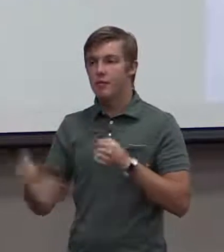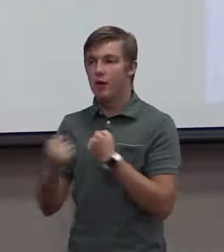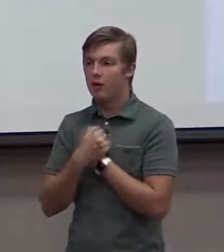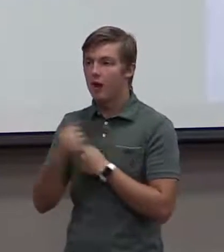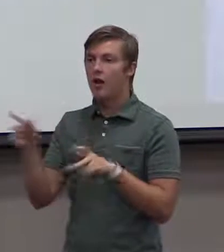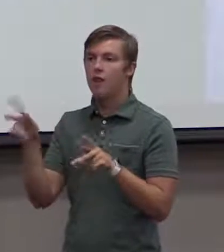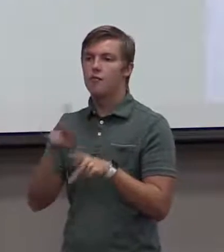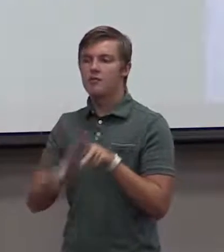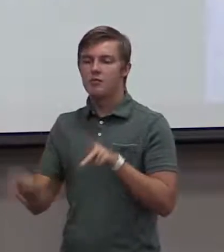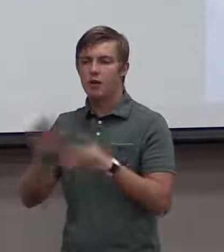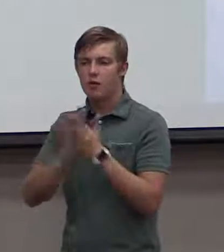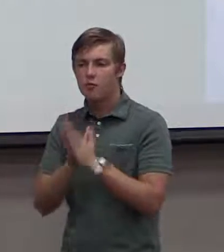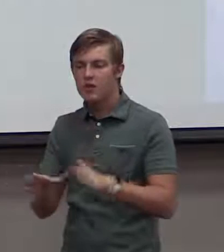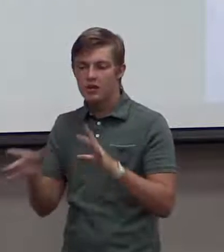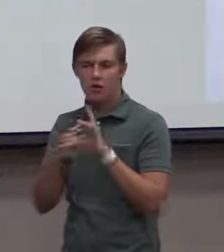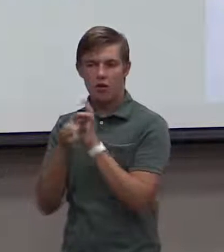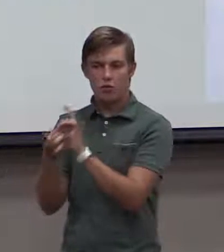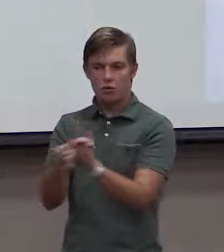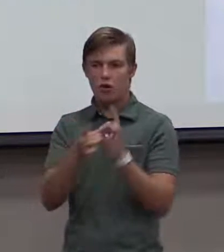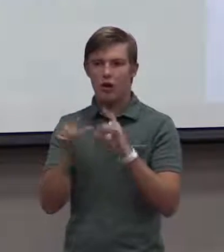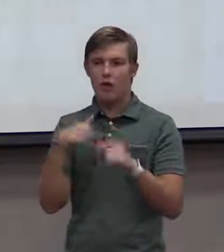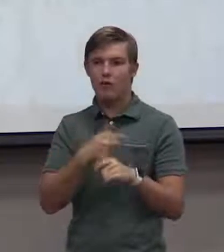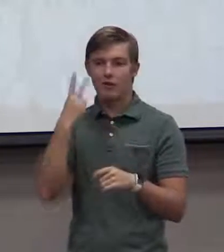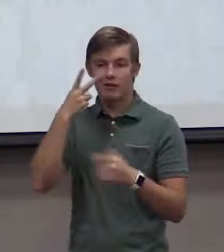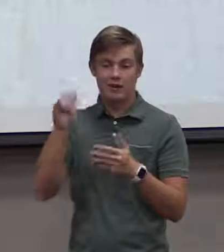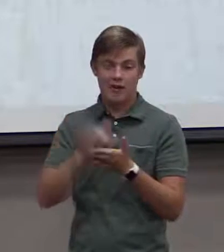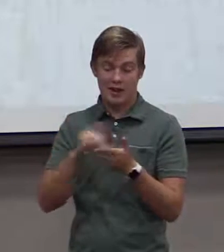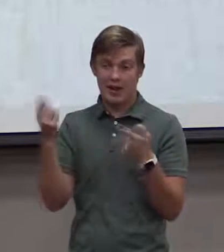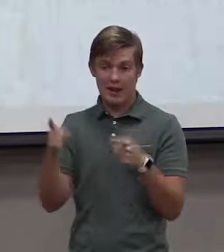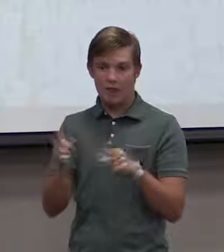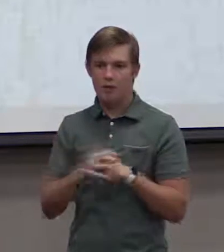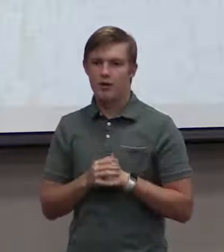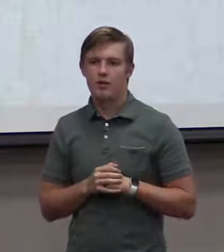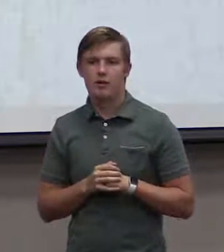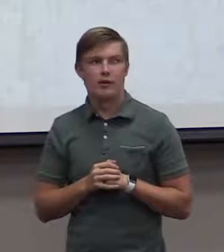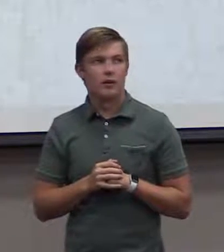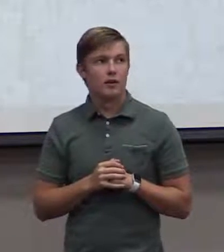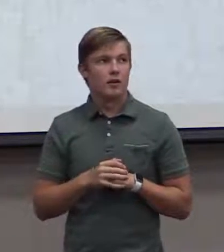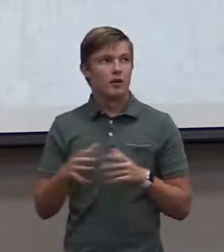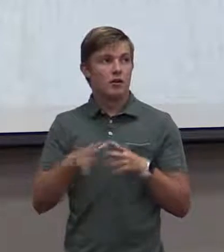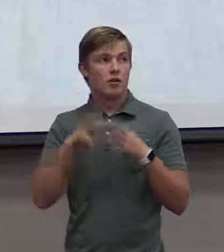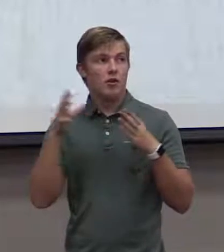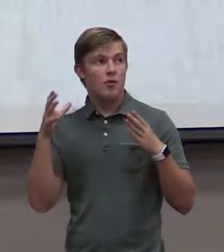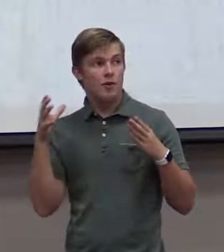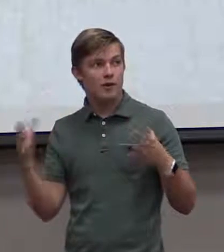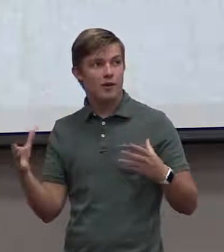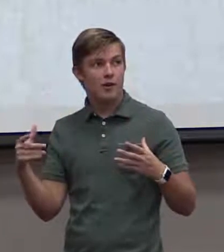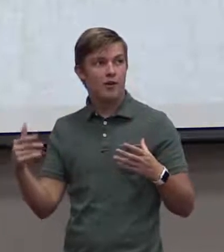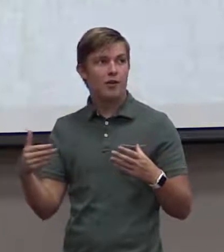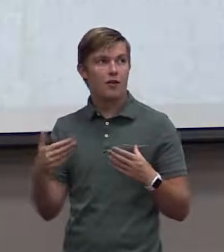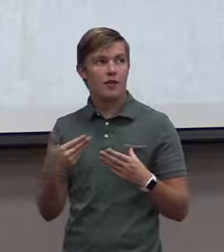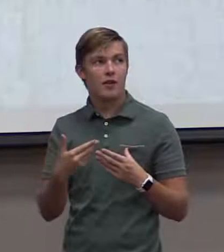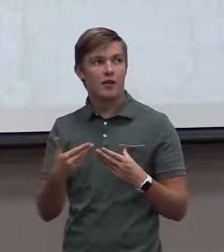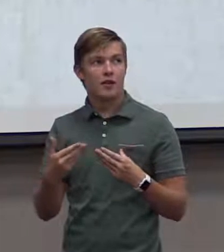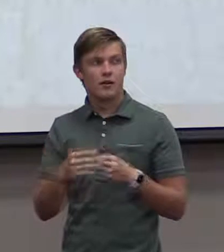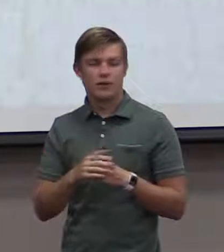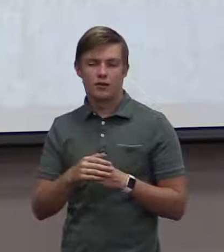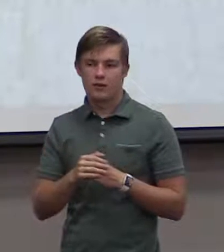peace, people of unity, and we're seeing it take place. So much so, this is such an important